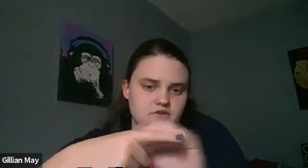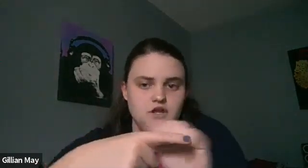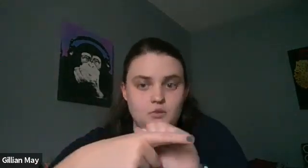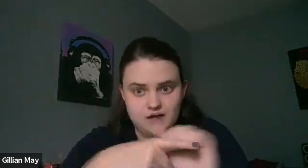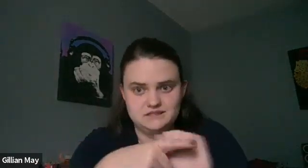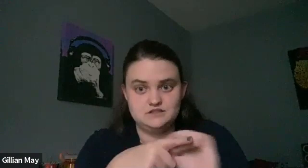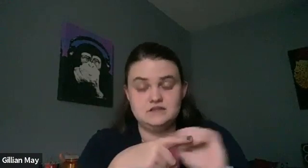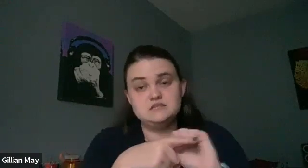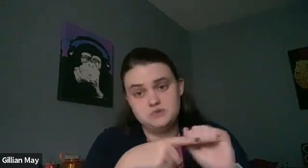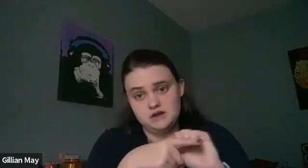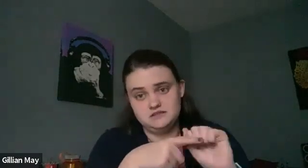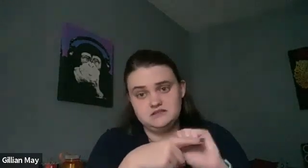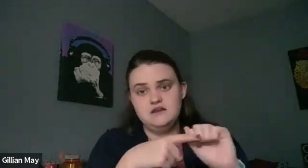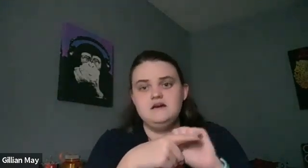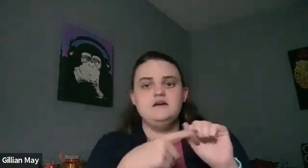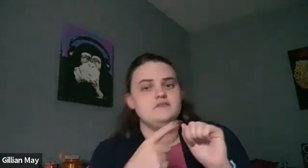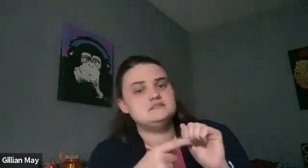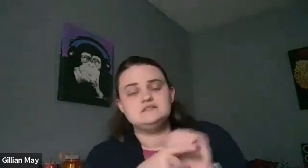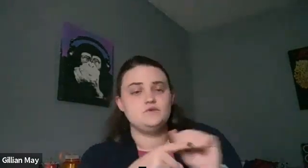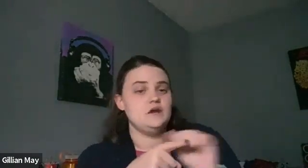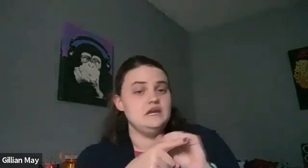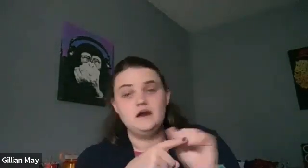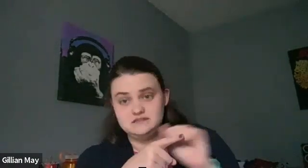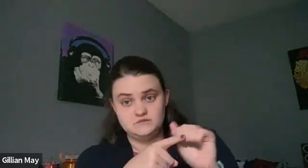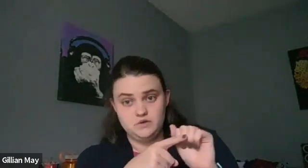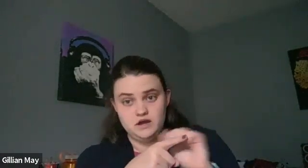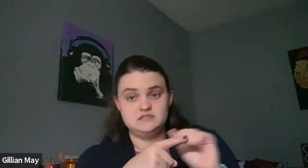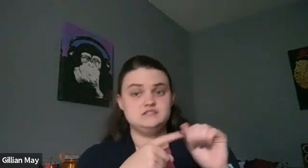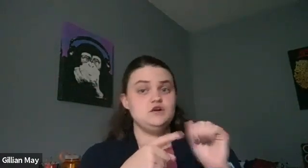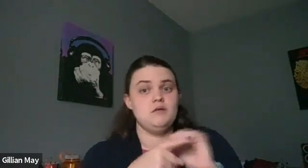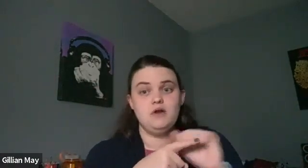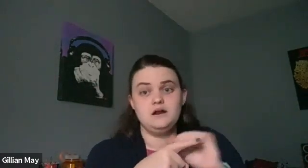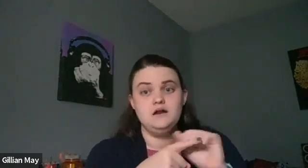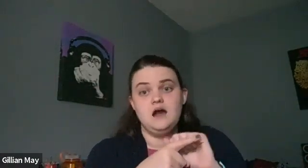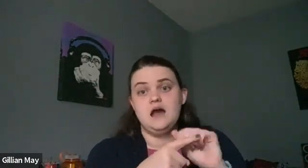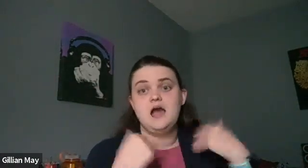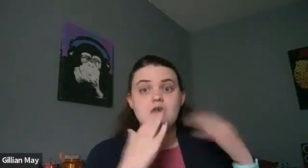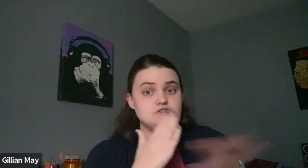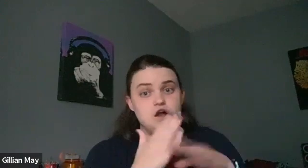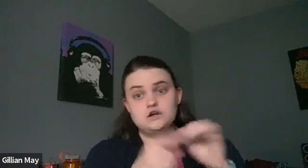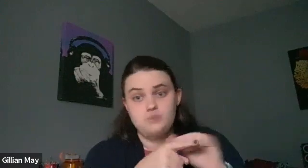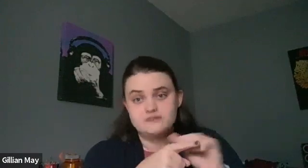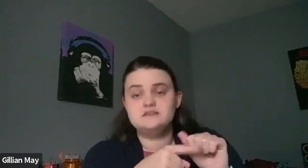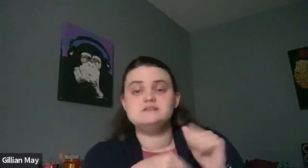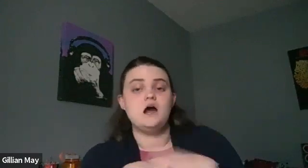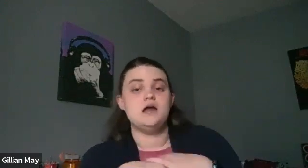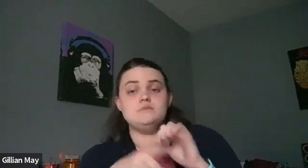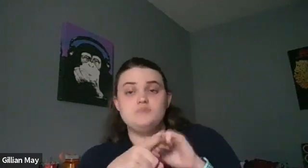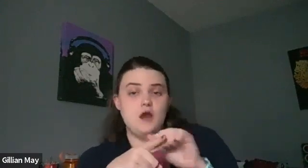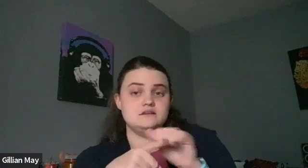go. Practice. So this is practice. This is for any kinds of practice. I have soccer practice. I am practicing